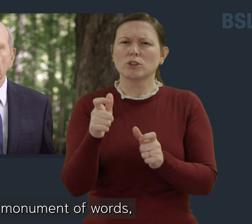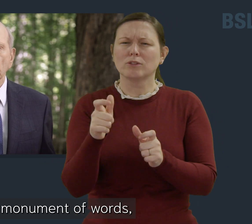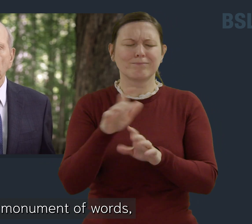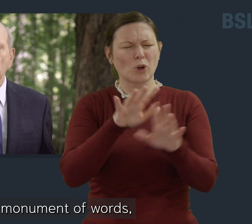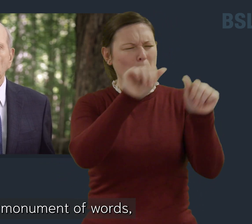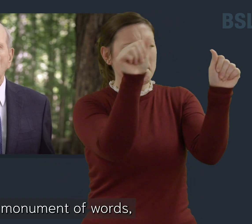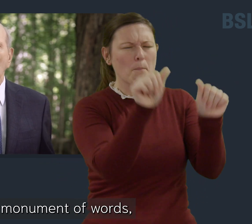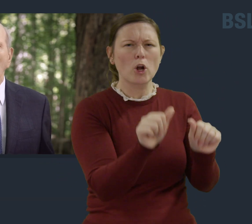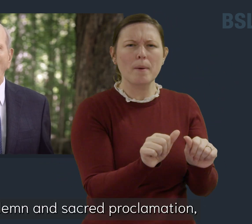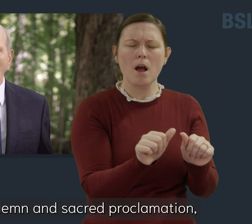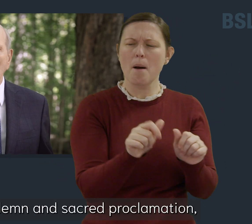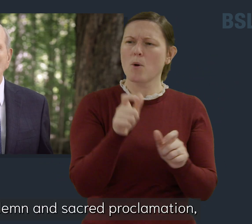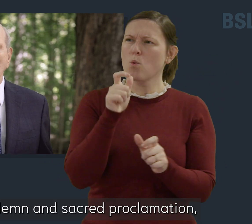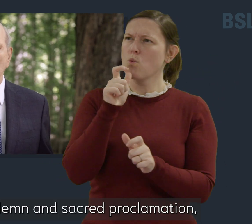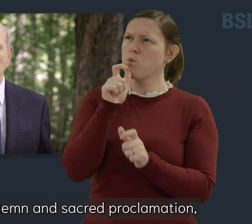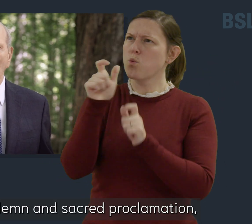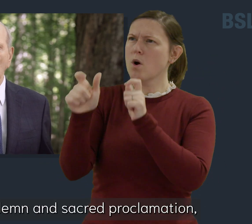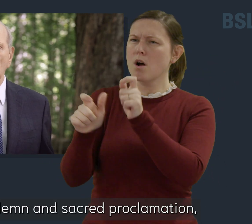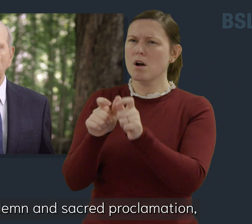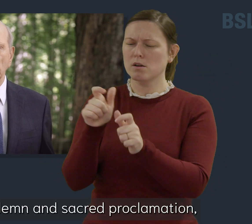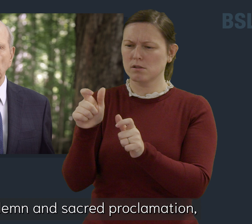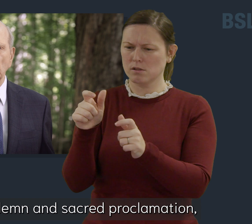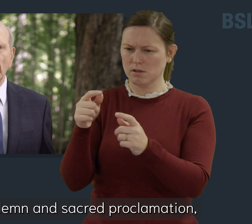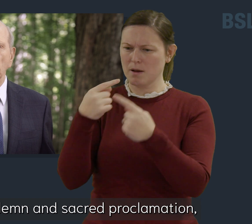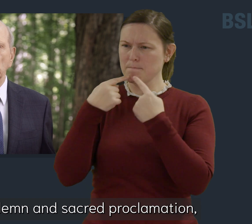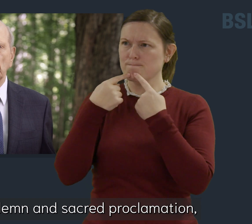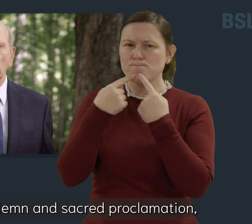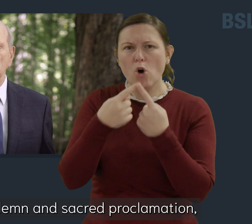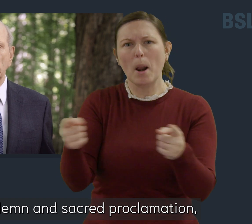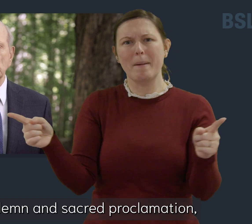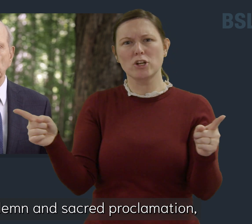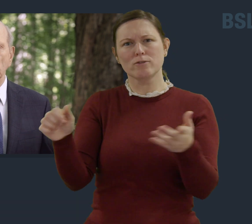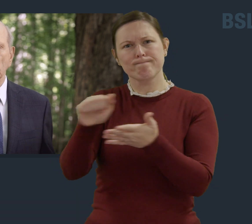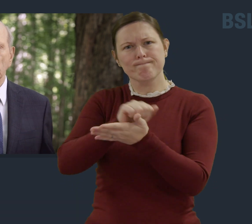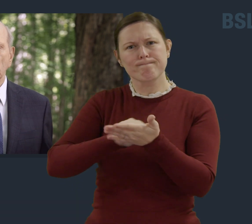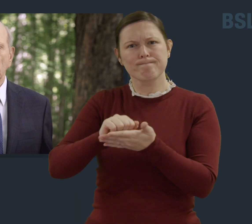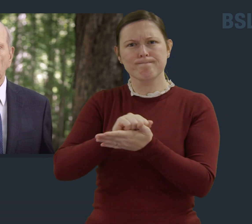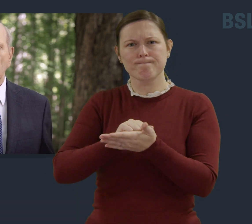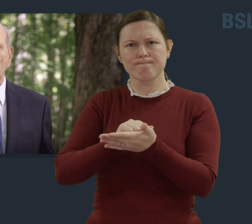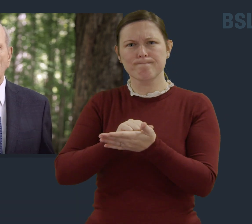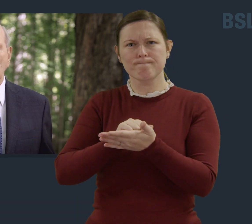words of solemn and sacred proclamation,